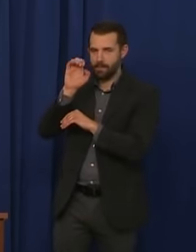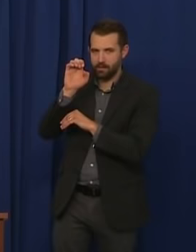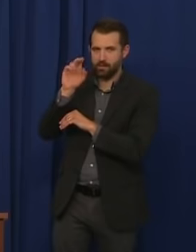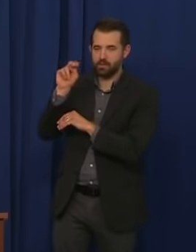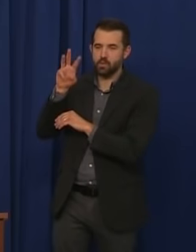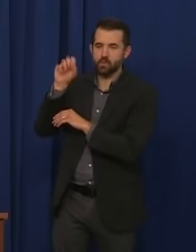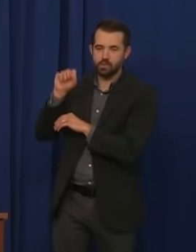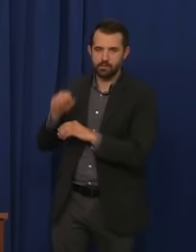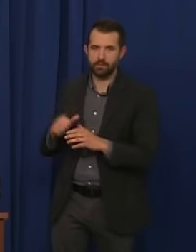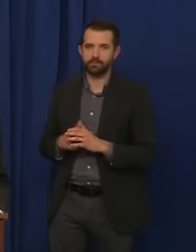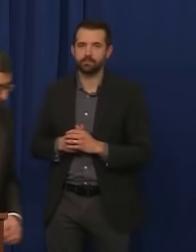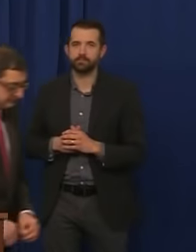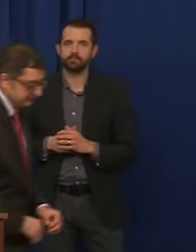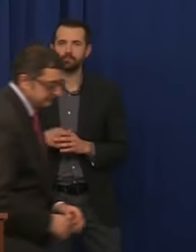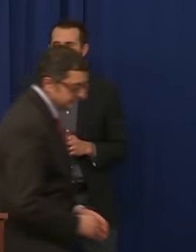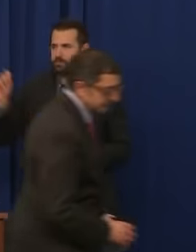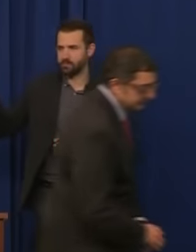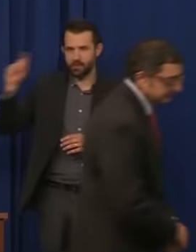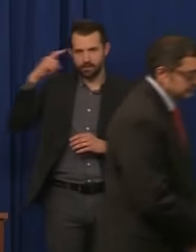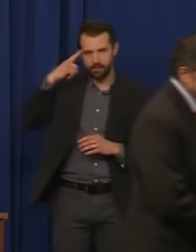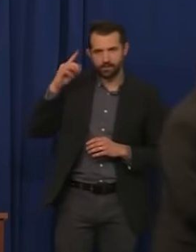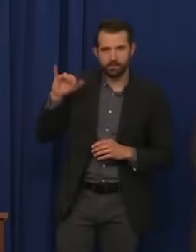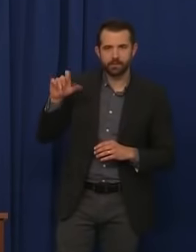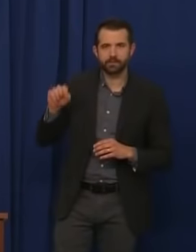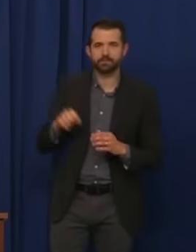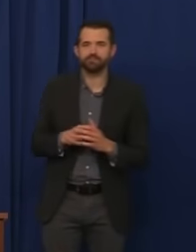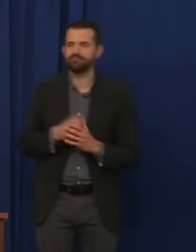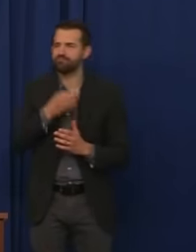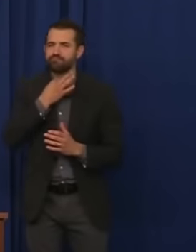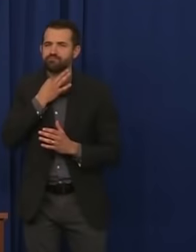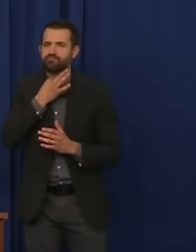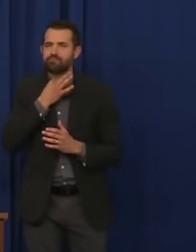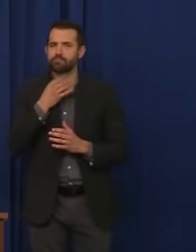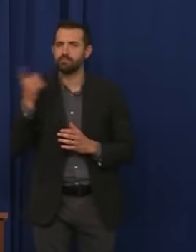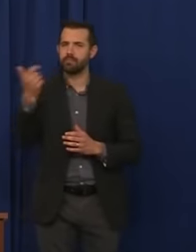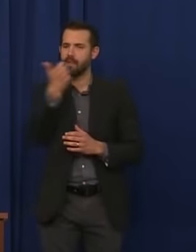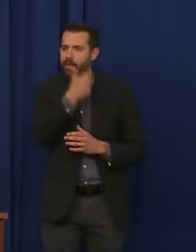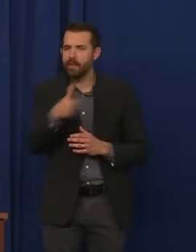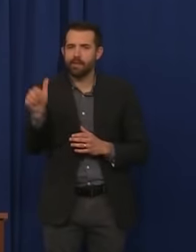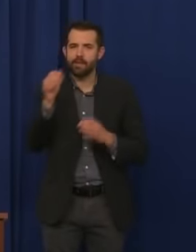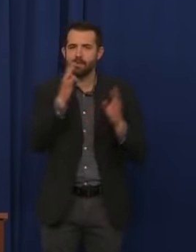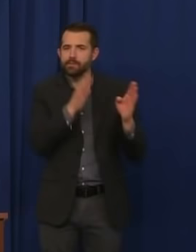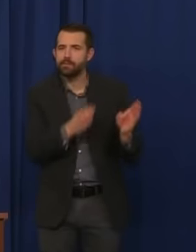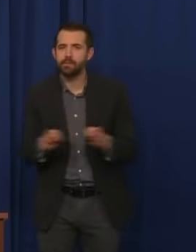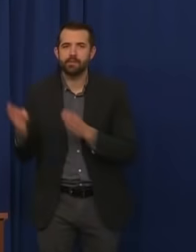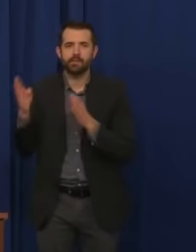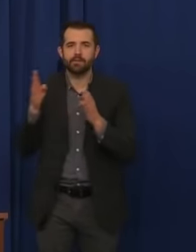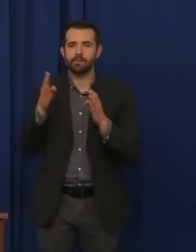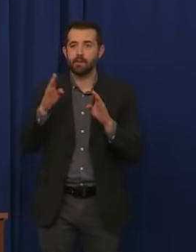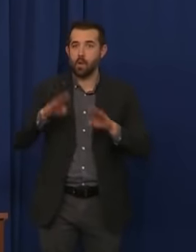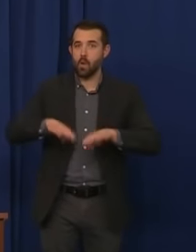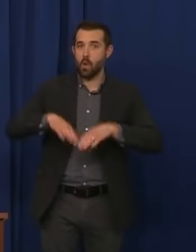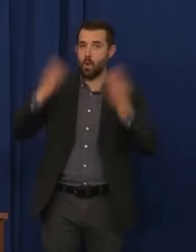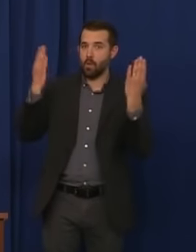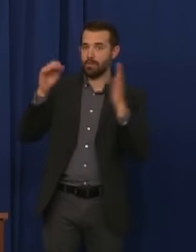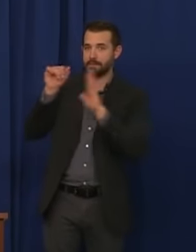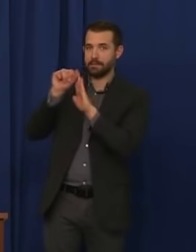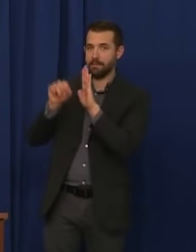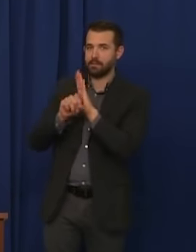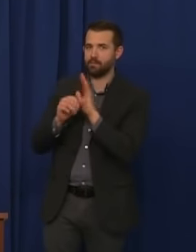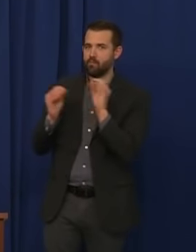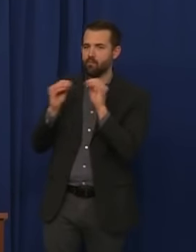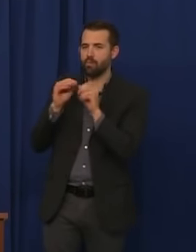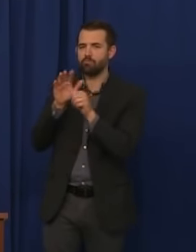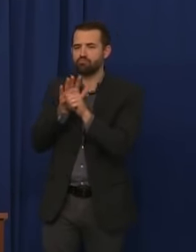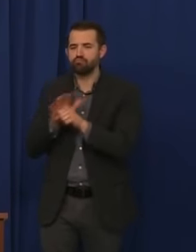the governor. Sure. Is there a plan with no dates attached to it to open up the state in a regional way, or is there a metaphoric